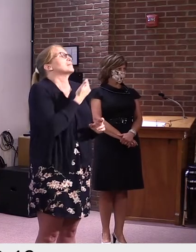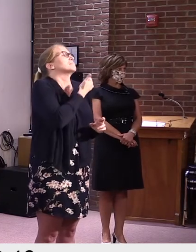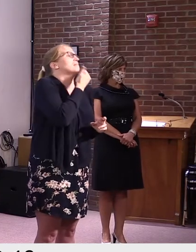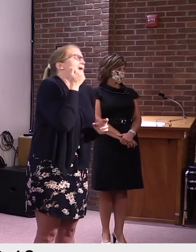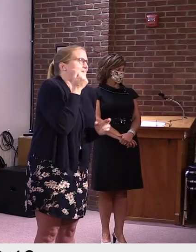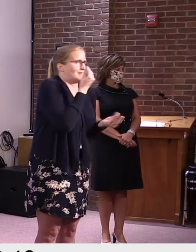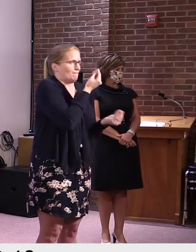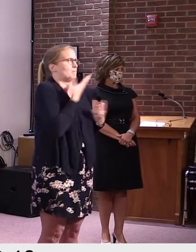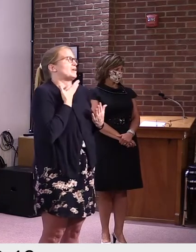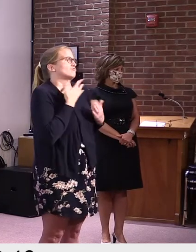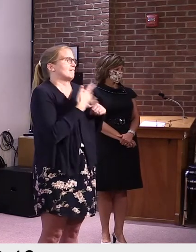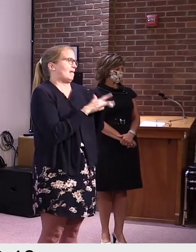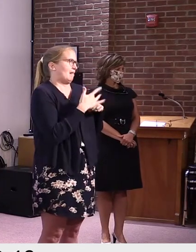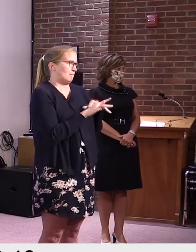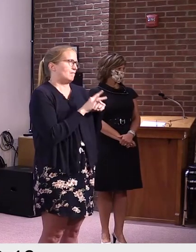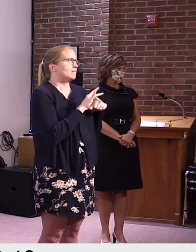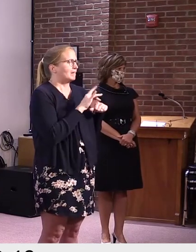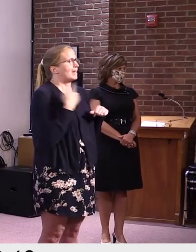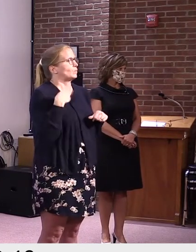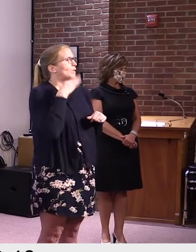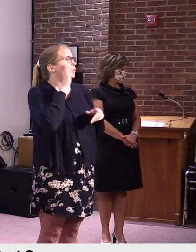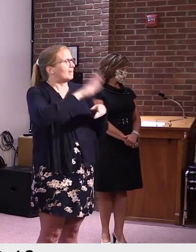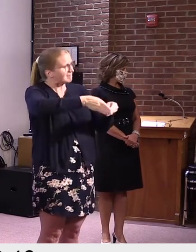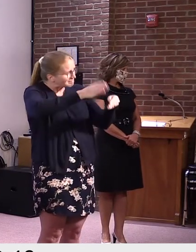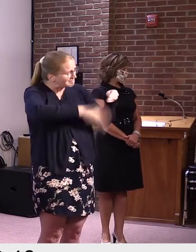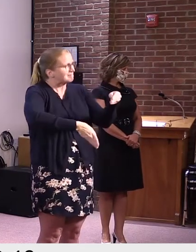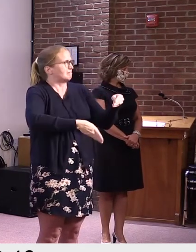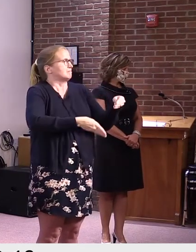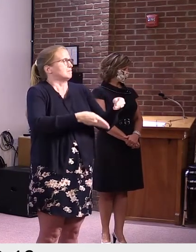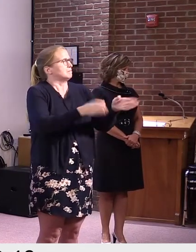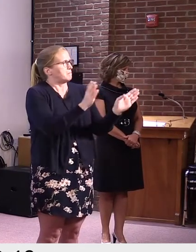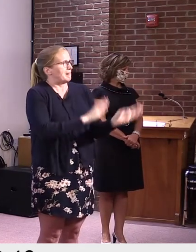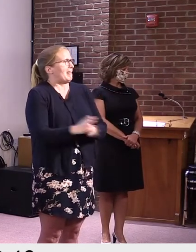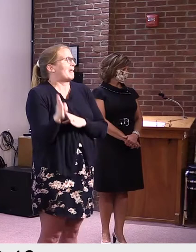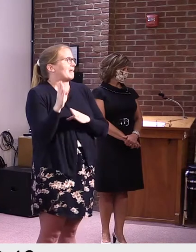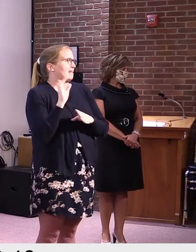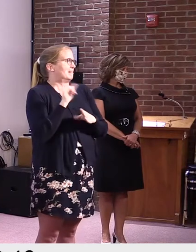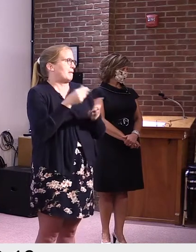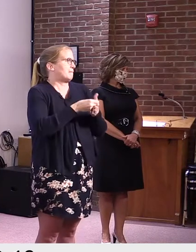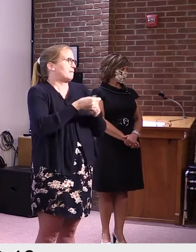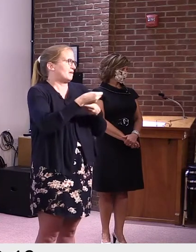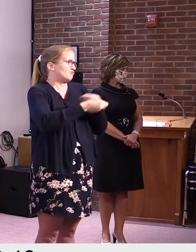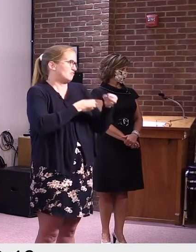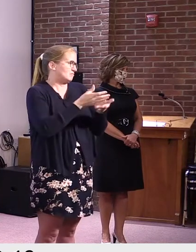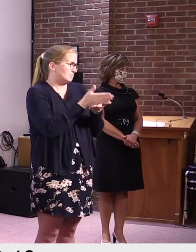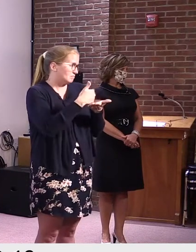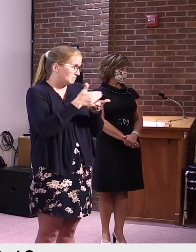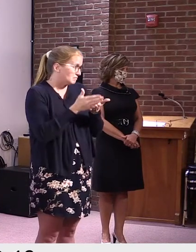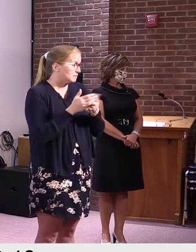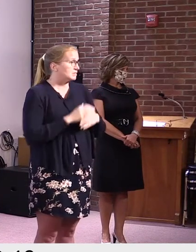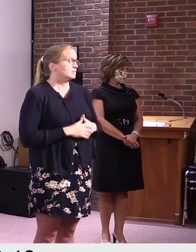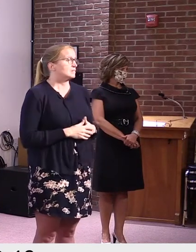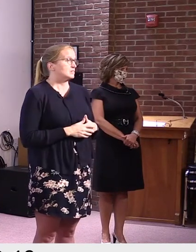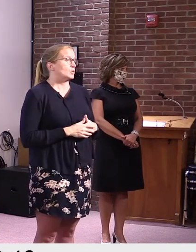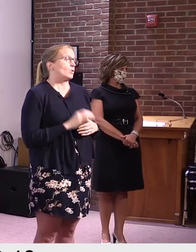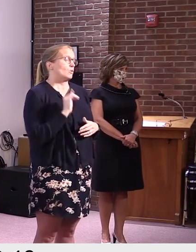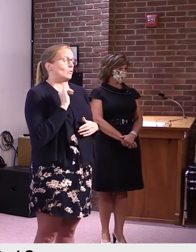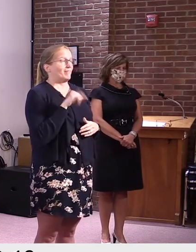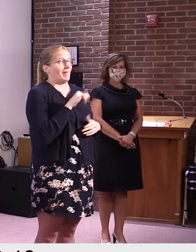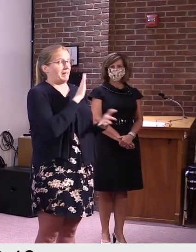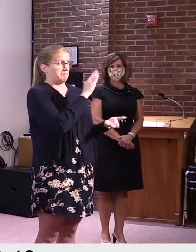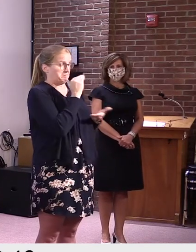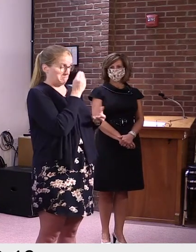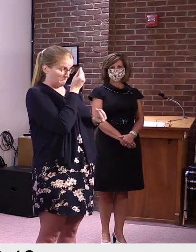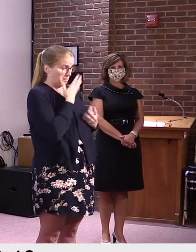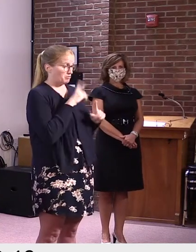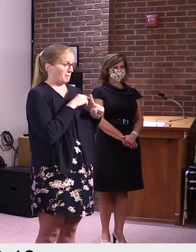full FY 21 budget. So that's the revenues for purposes of forecasting and working